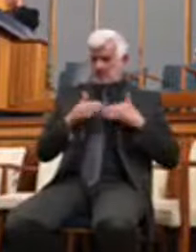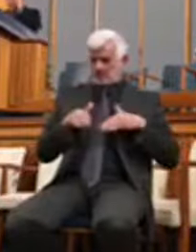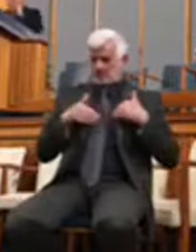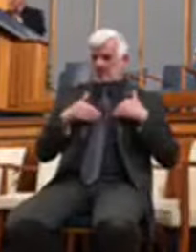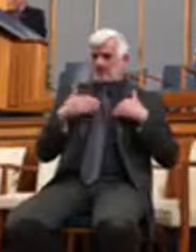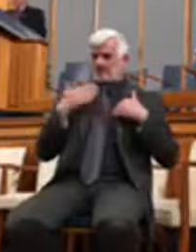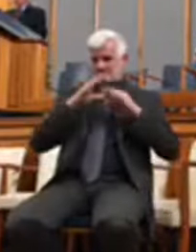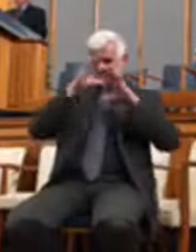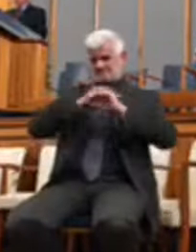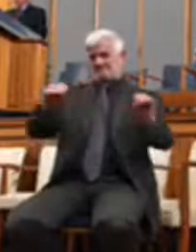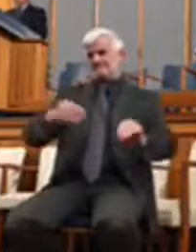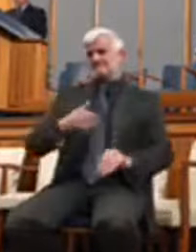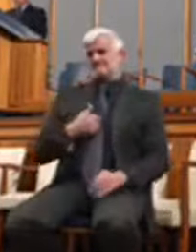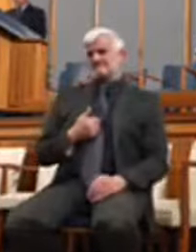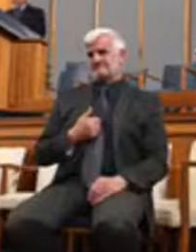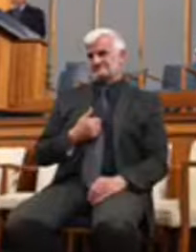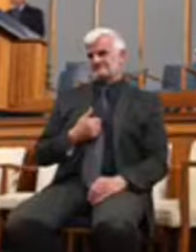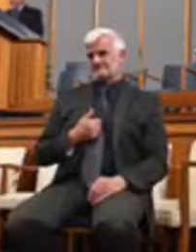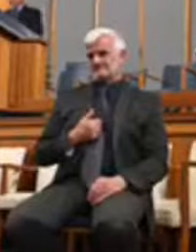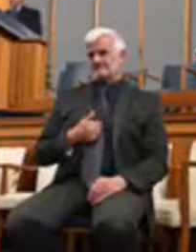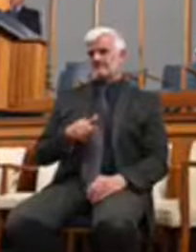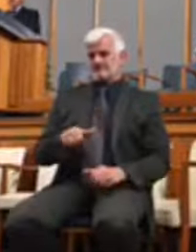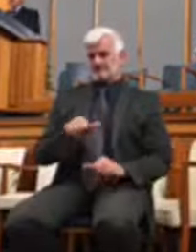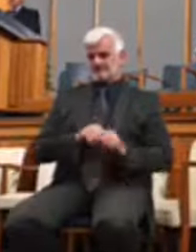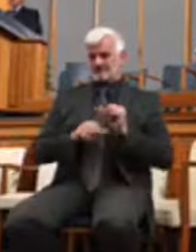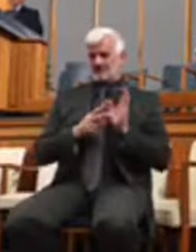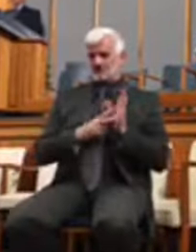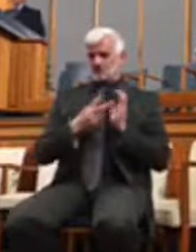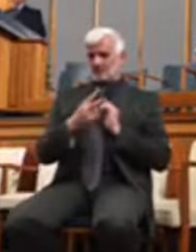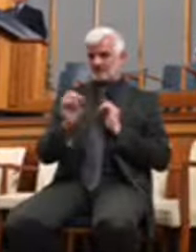20. And Paul says there, and how